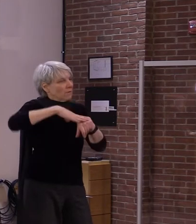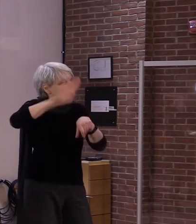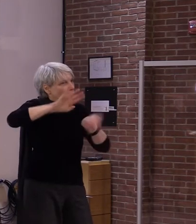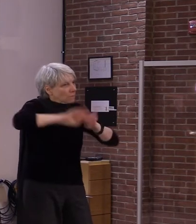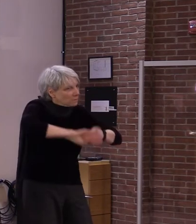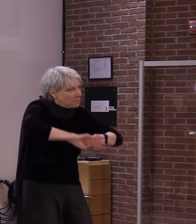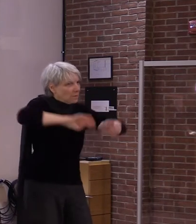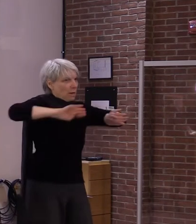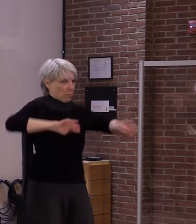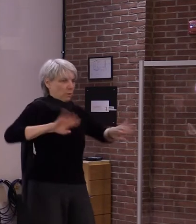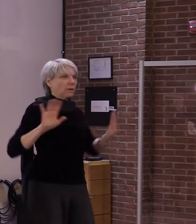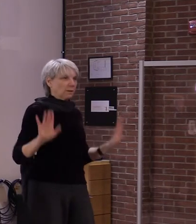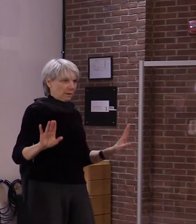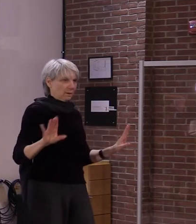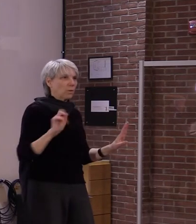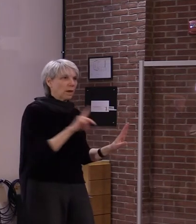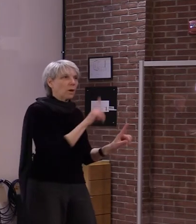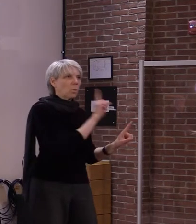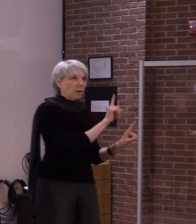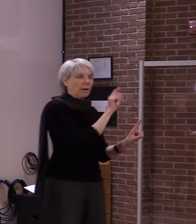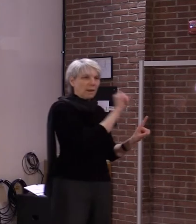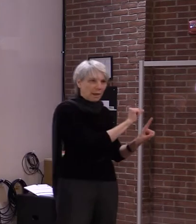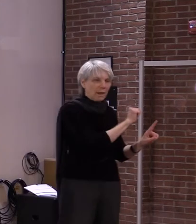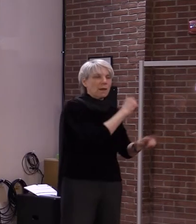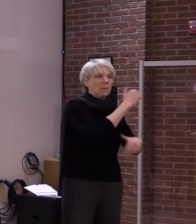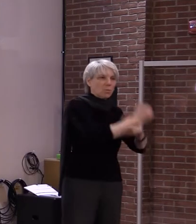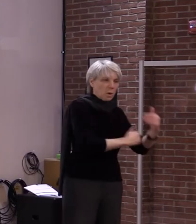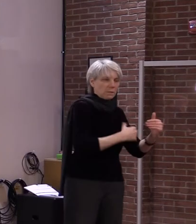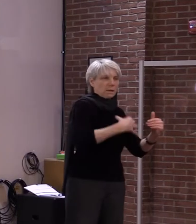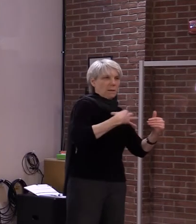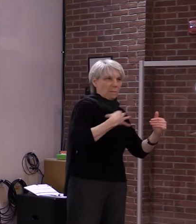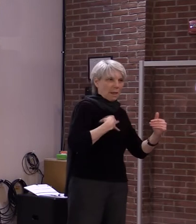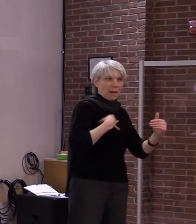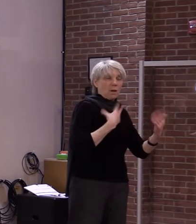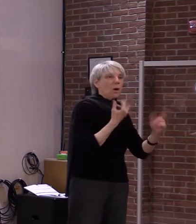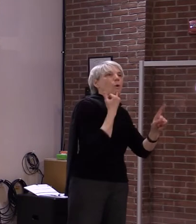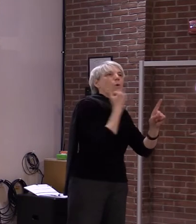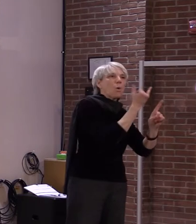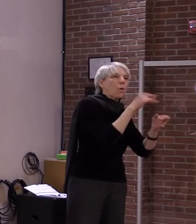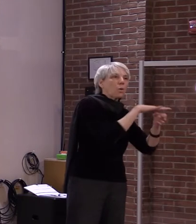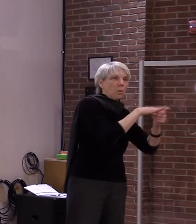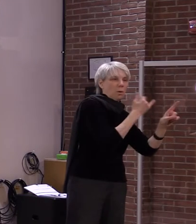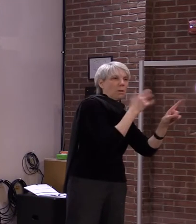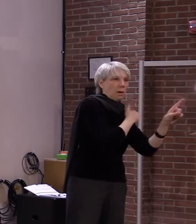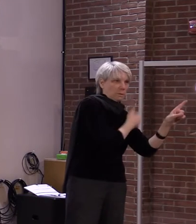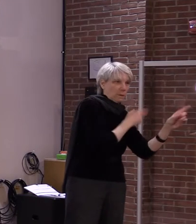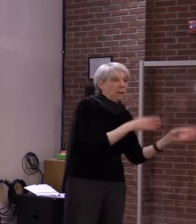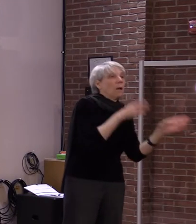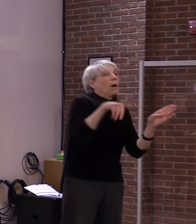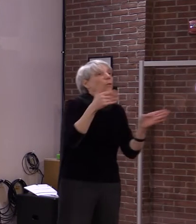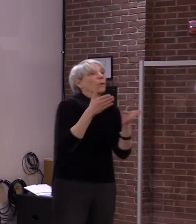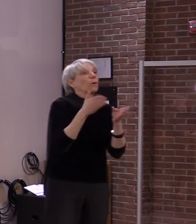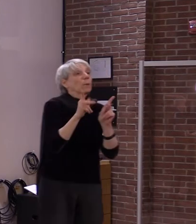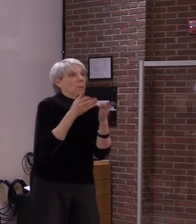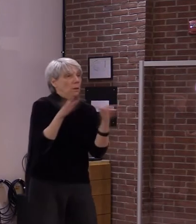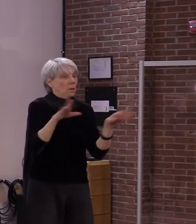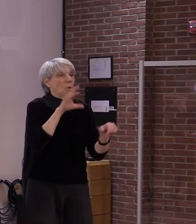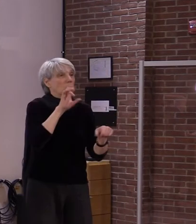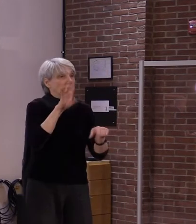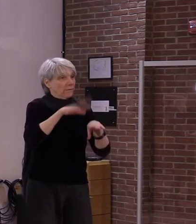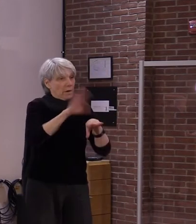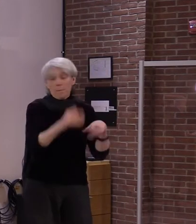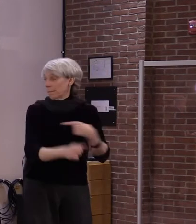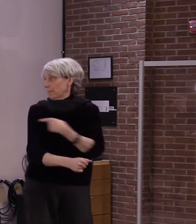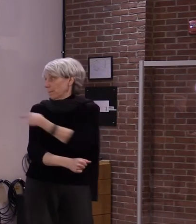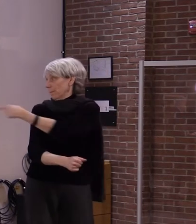to vermonters 75 and older we are making progress along all fronts but